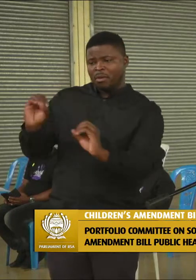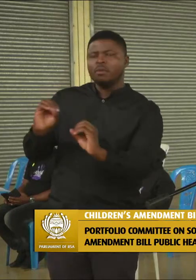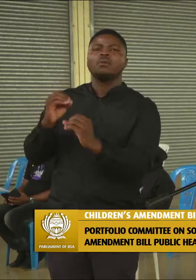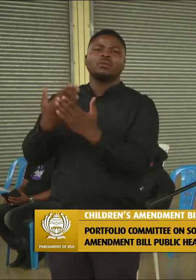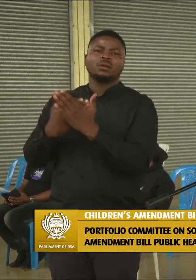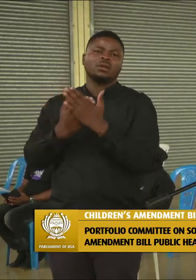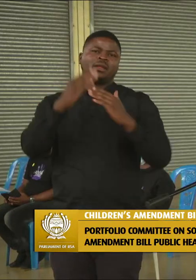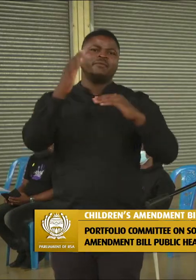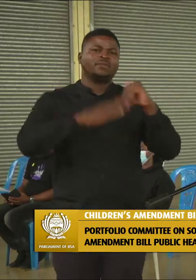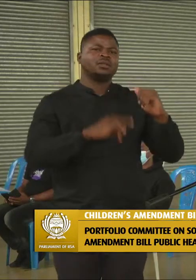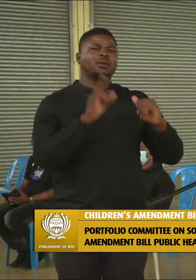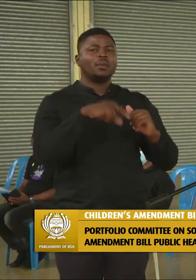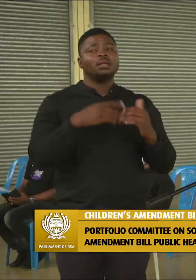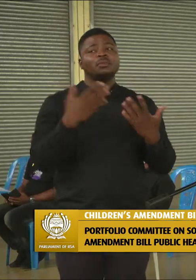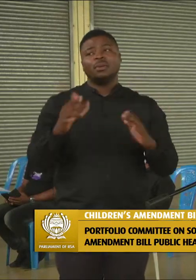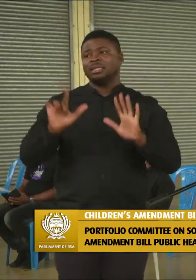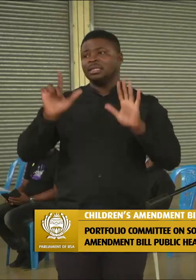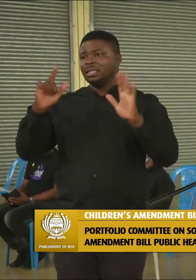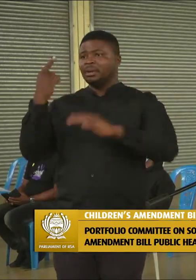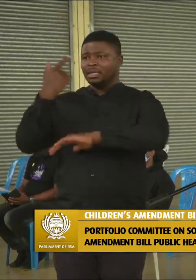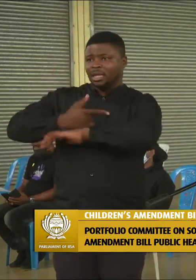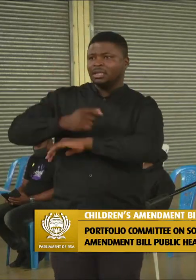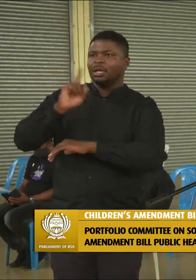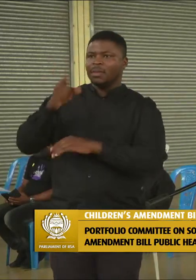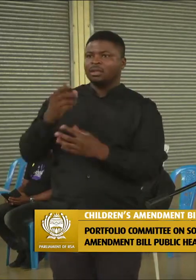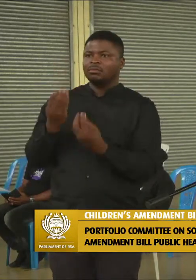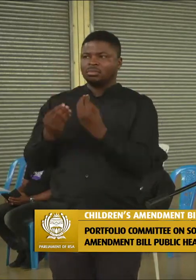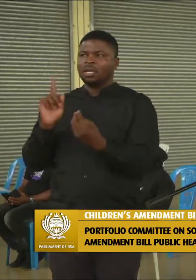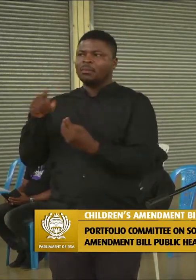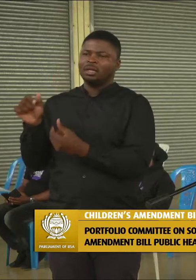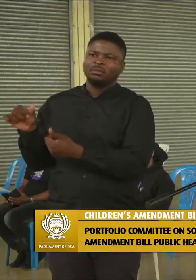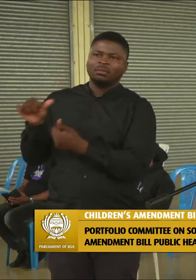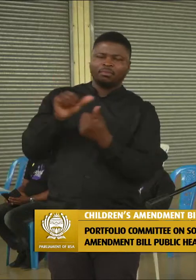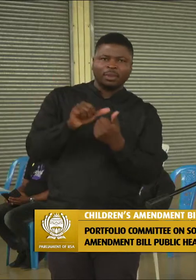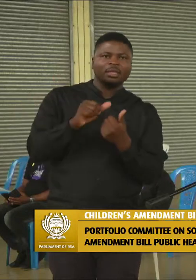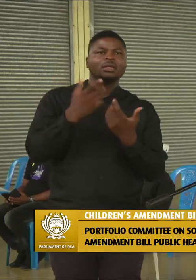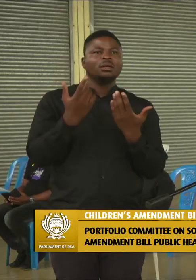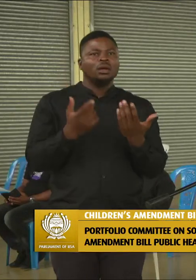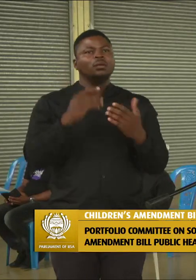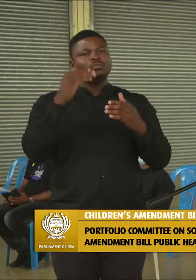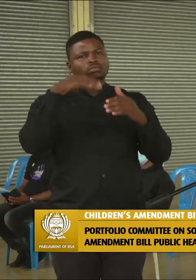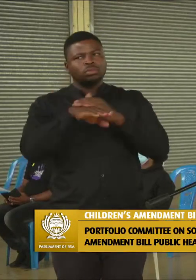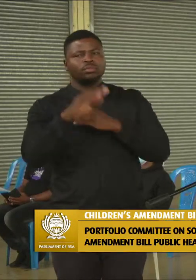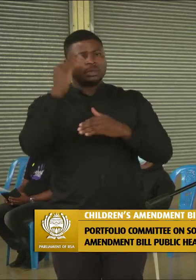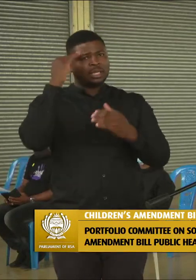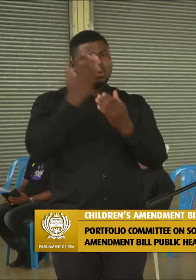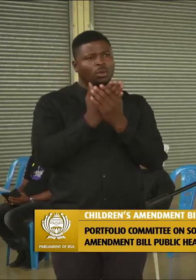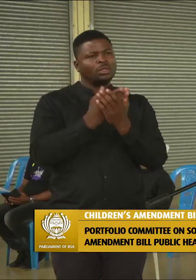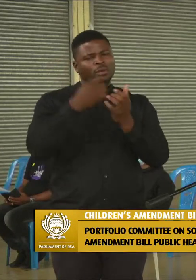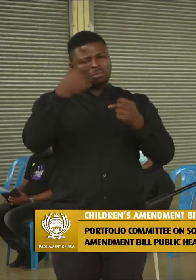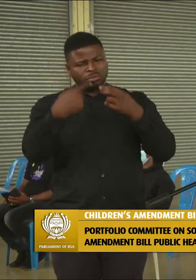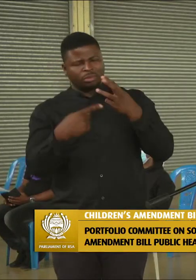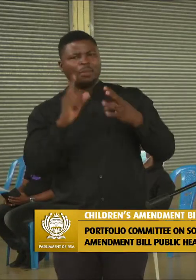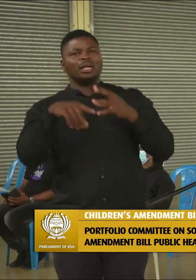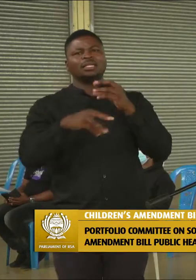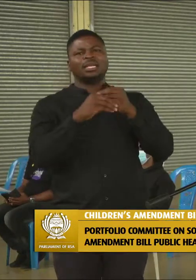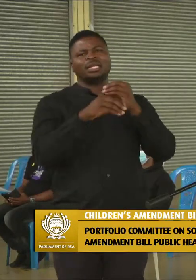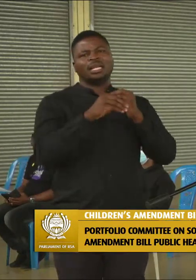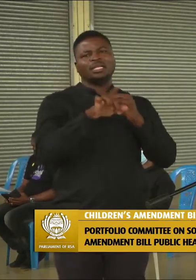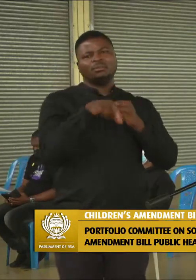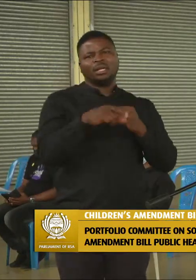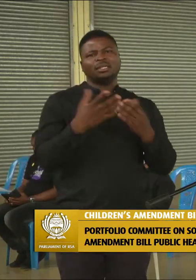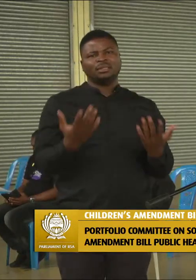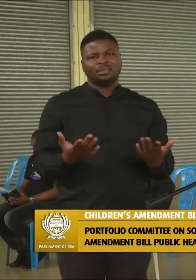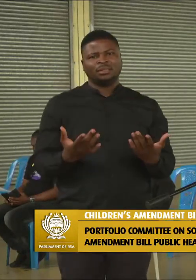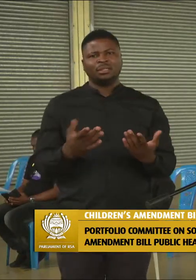leyo ngane efanele ni refer within isikhathi esithile leyo ngane akusafanele ngabe ilapha uthola ukuthi ukhona nje ukuthi